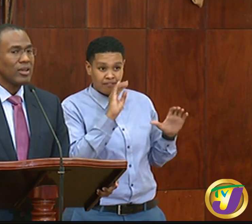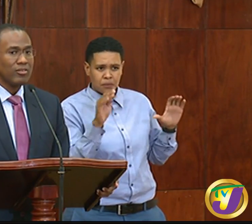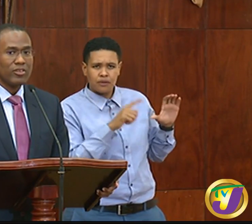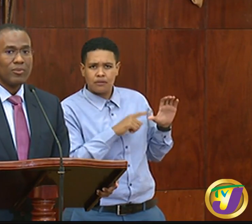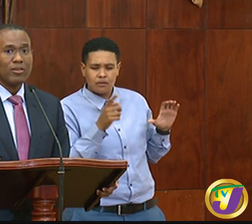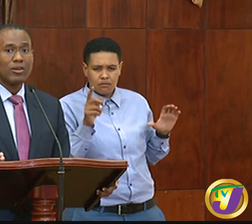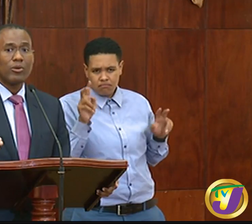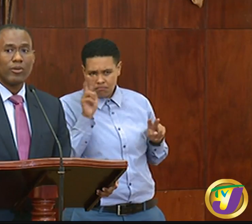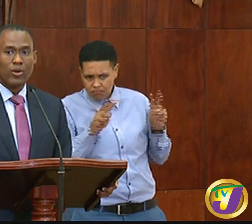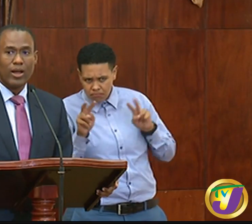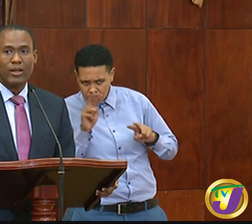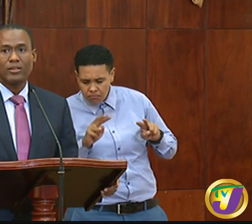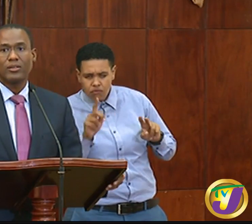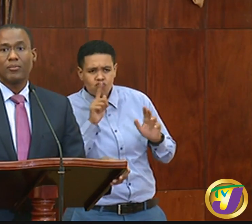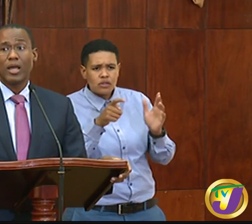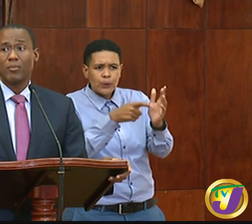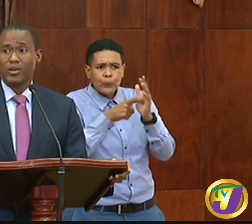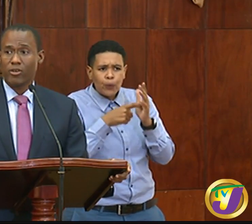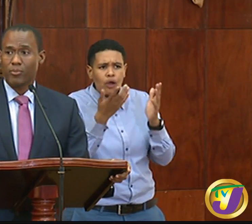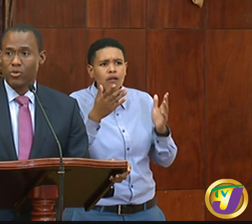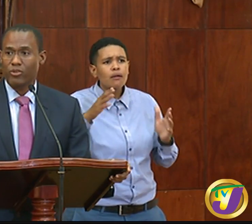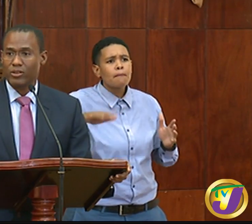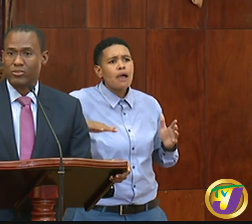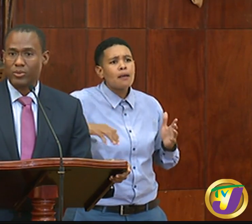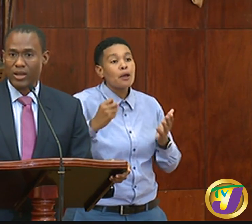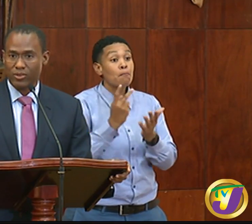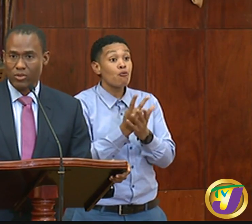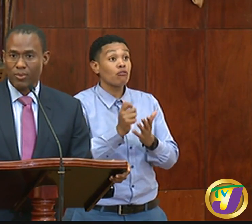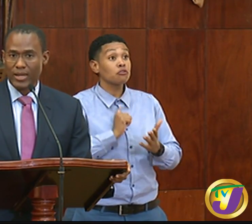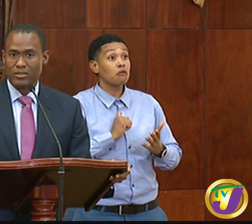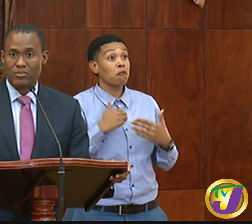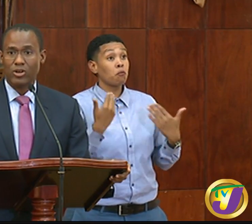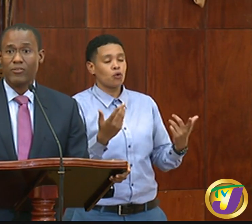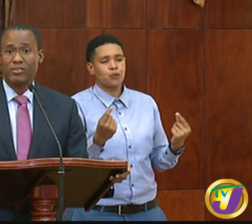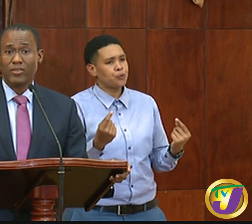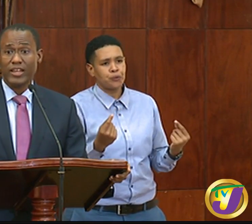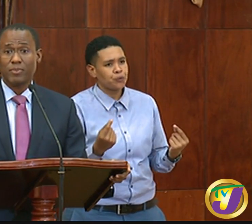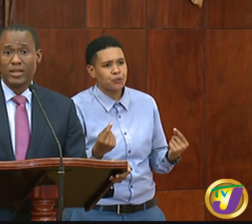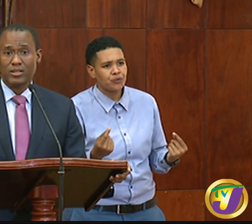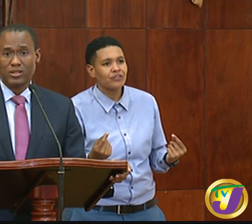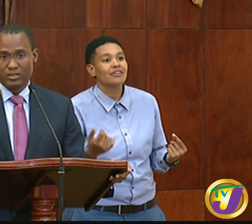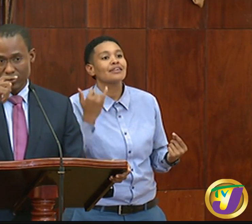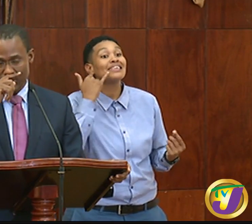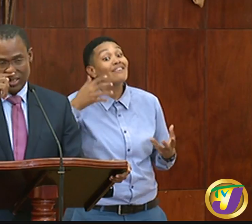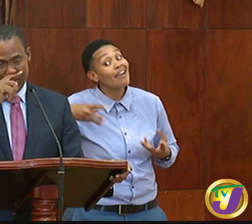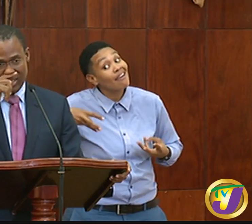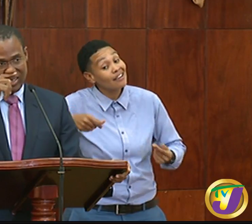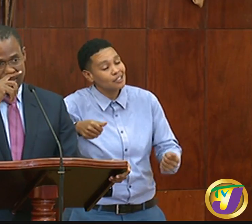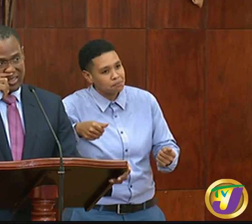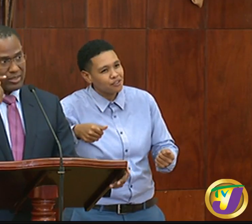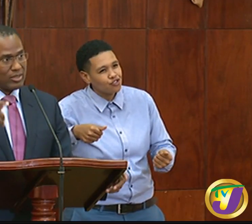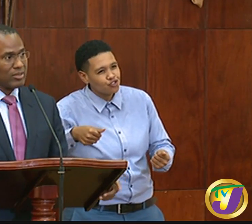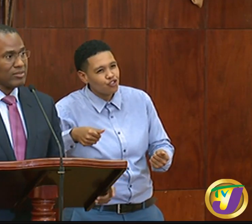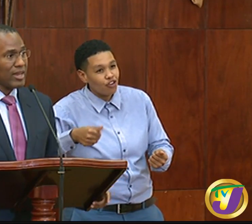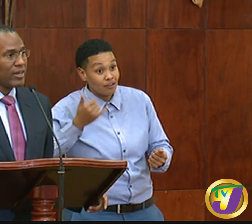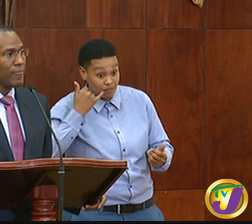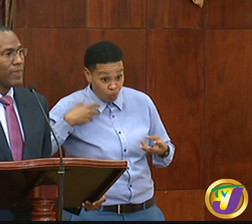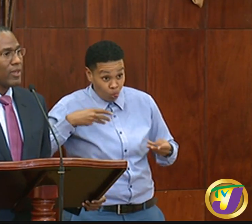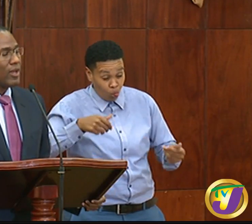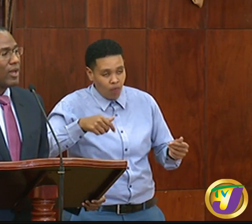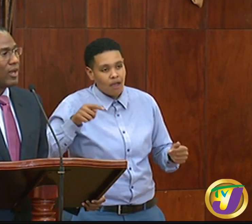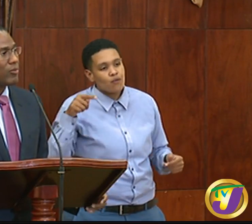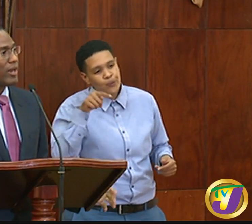response. It's a response that will require parliamentary approval, so we'd have to go back, certainly if it's on the expenditure